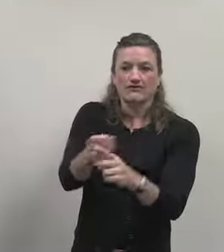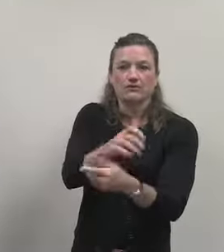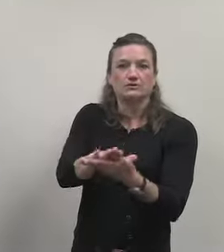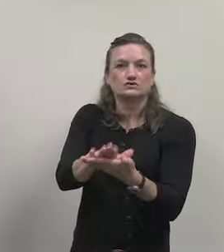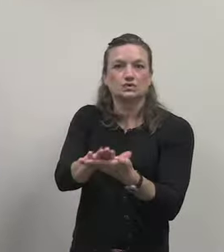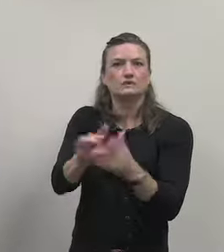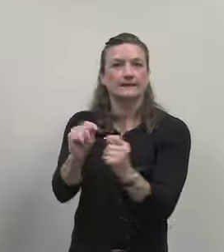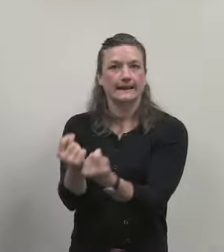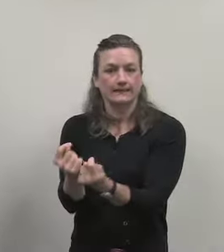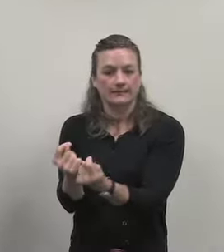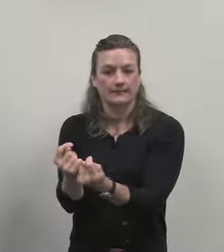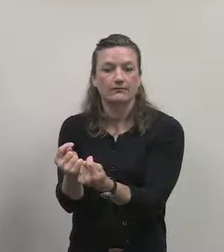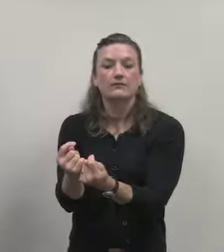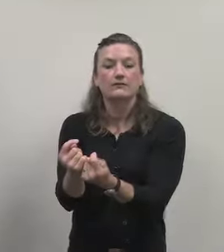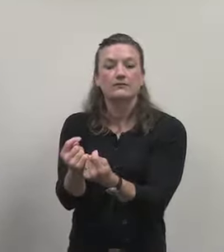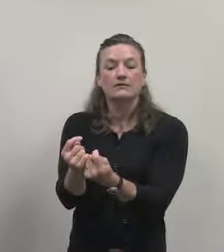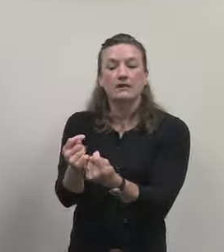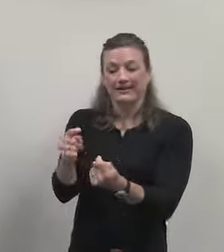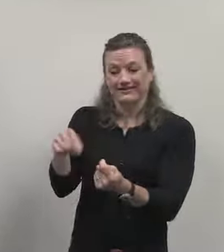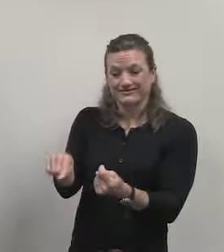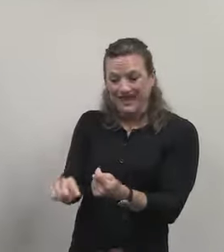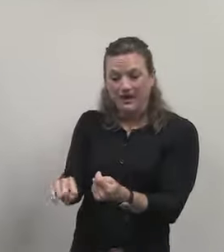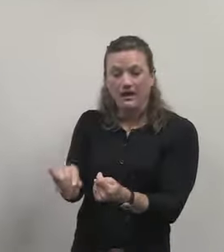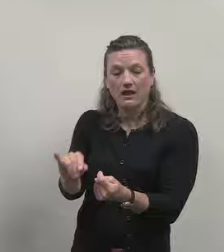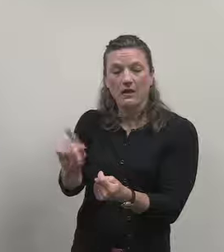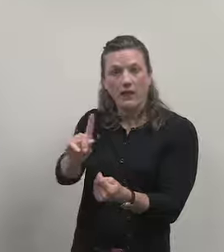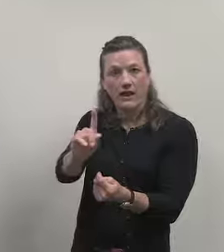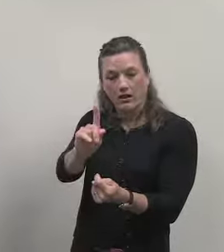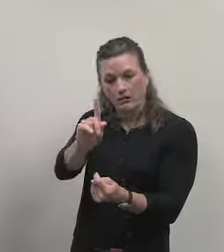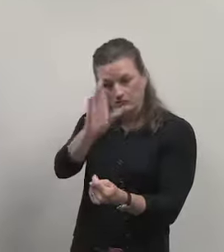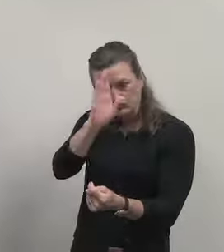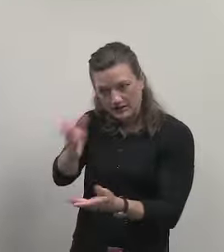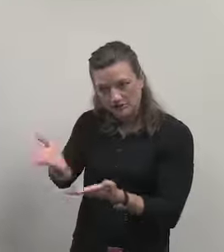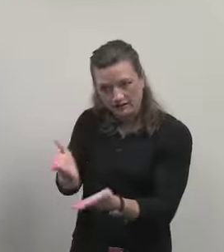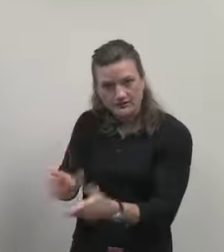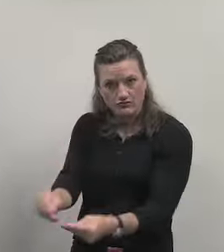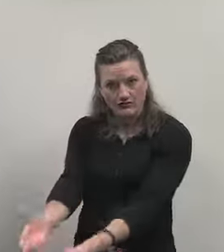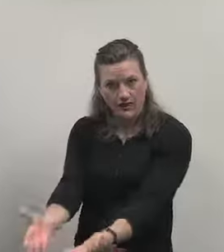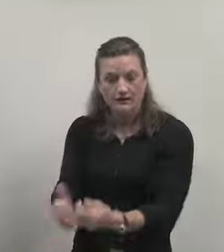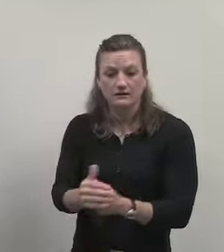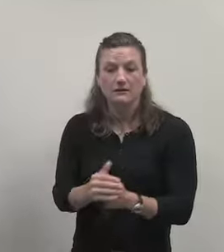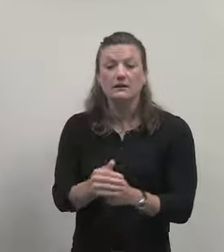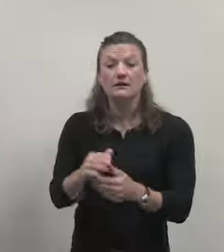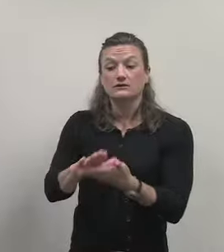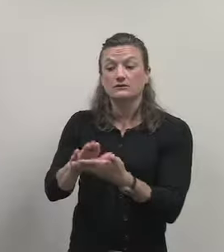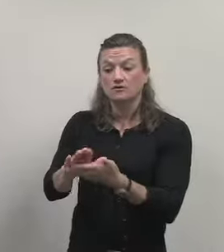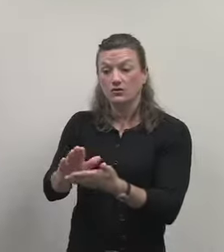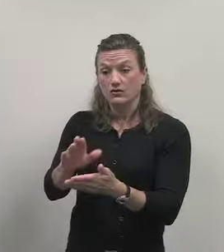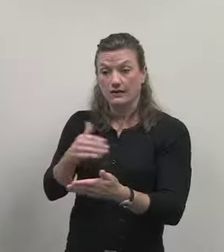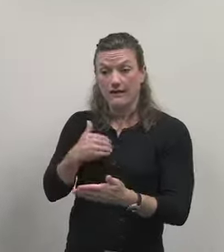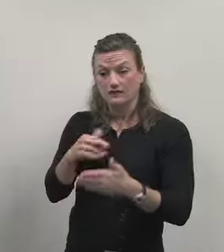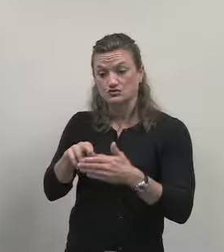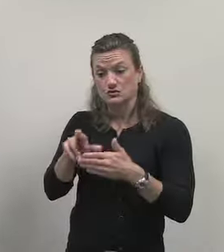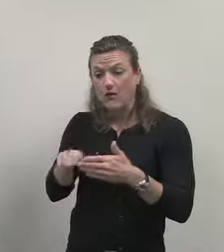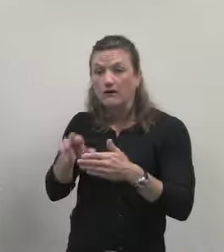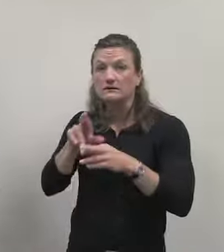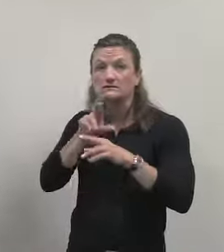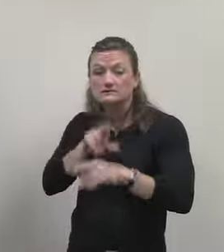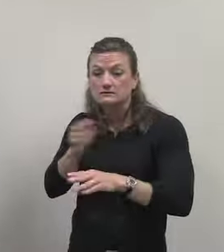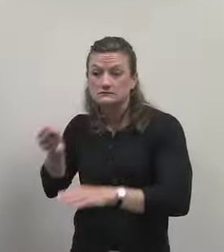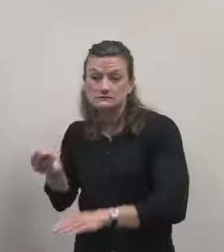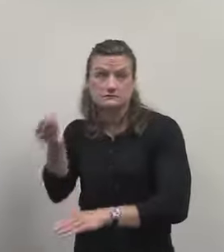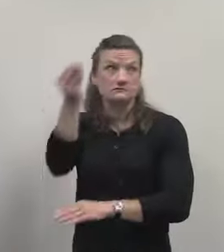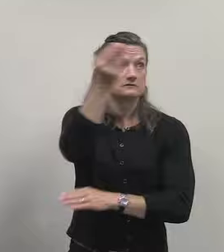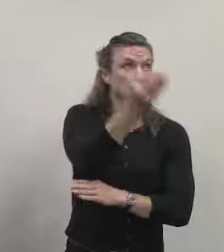the folks where direct services are being provided. And they also get reports back from the school level team in terms of